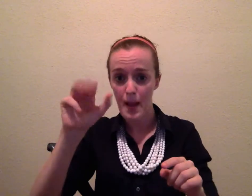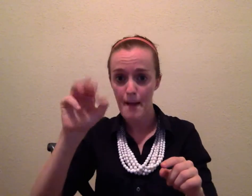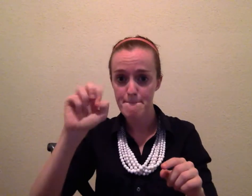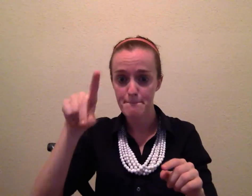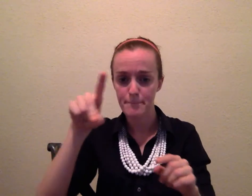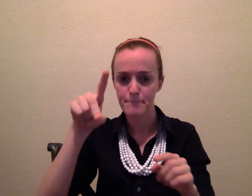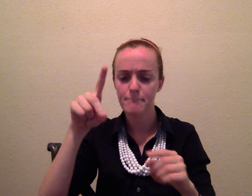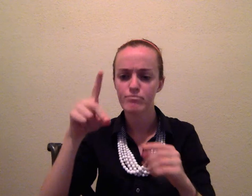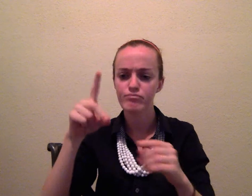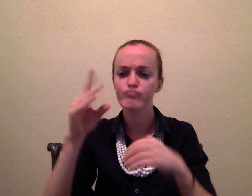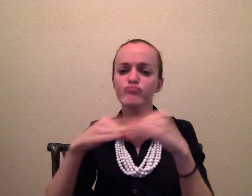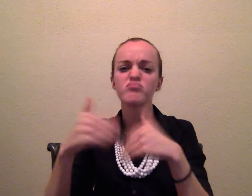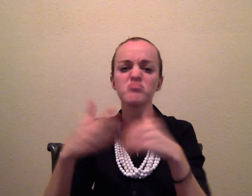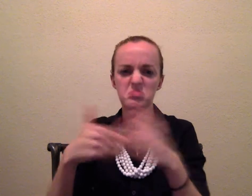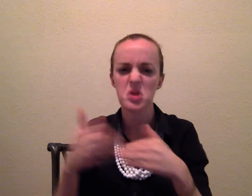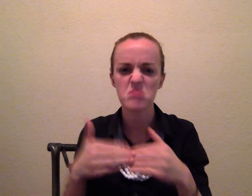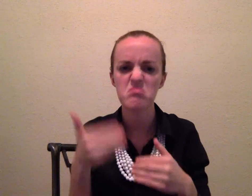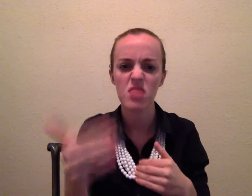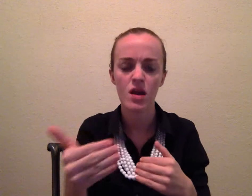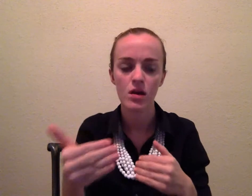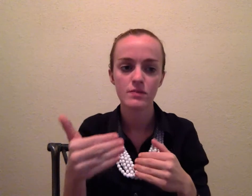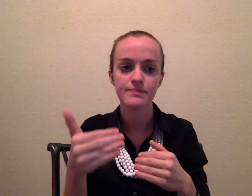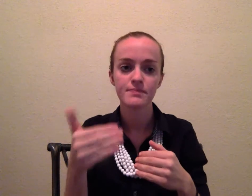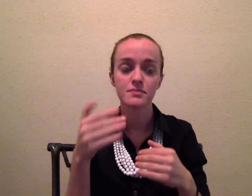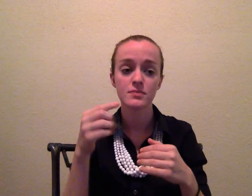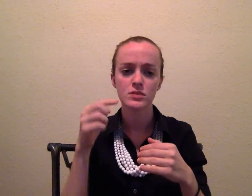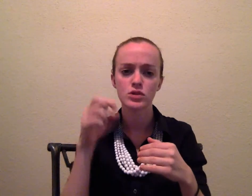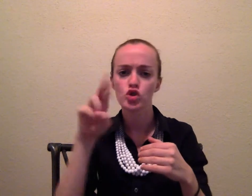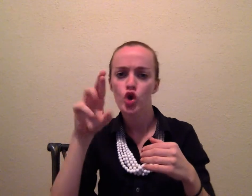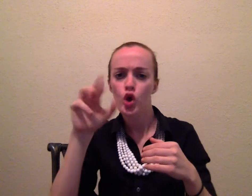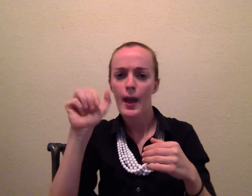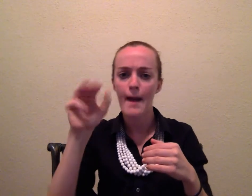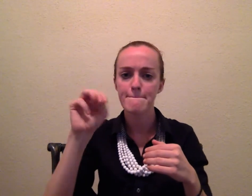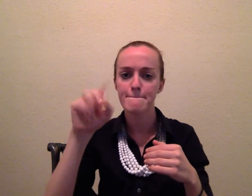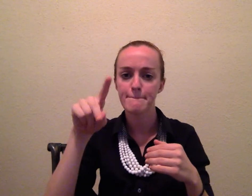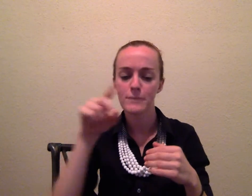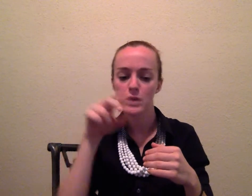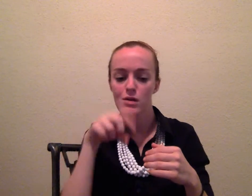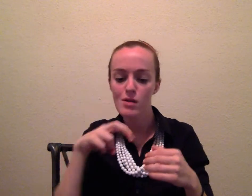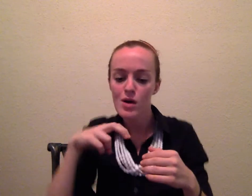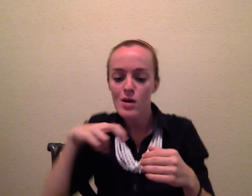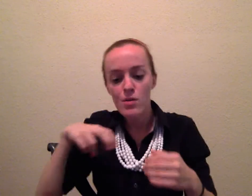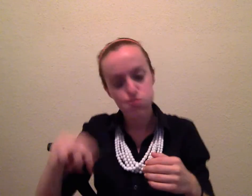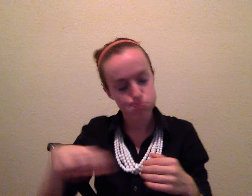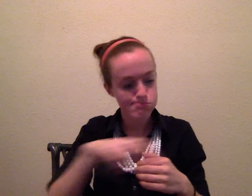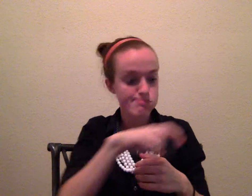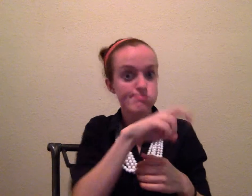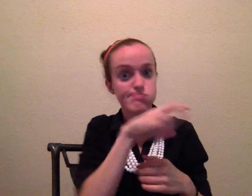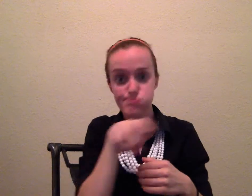and up to get to the building. This is obviously an afterthought. Somebody put up a building and then later thought,